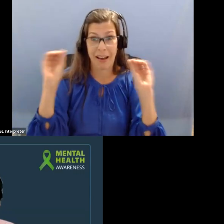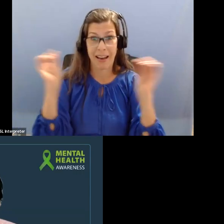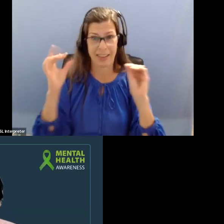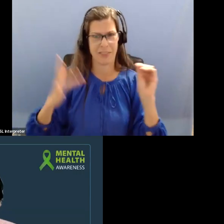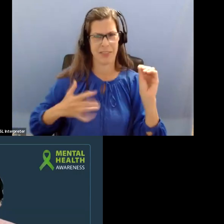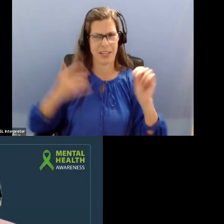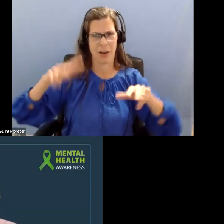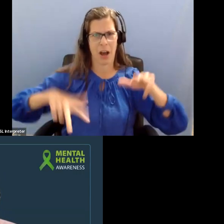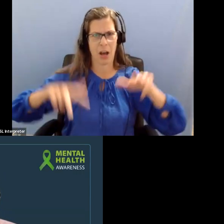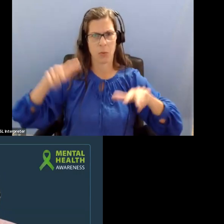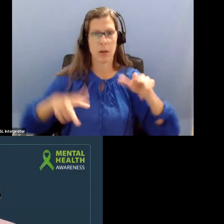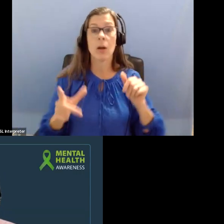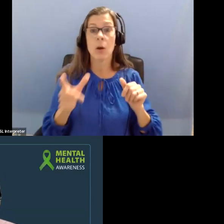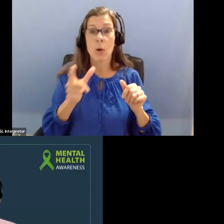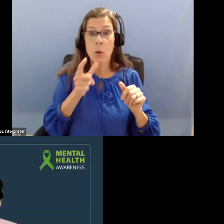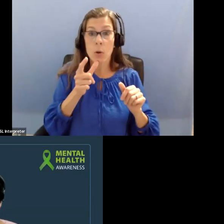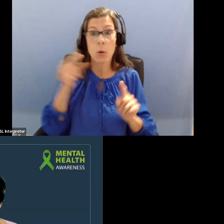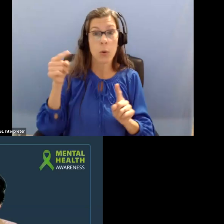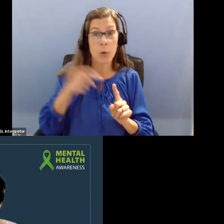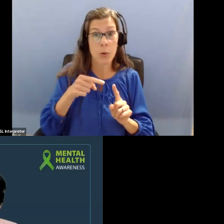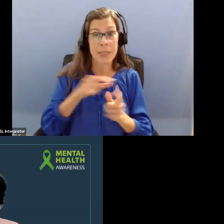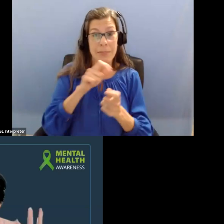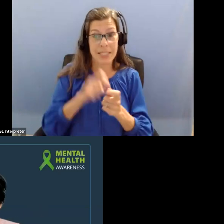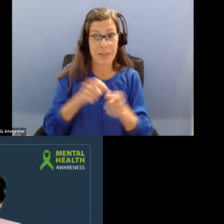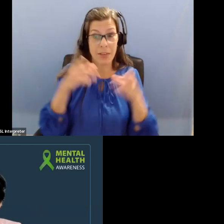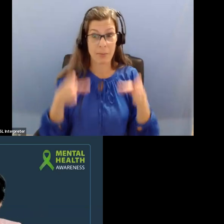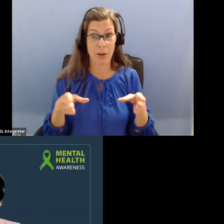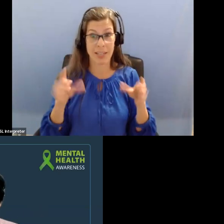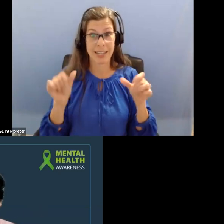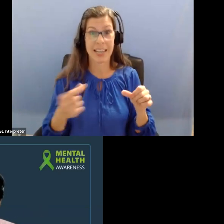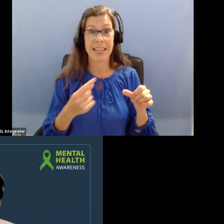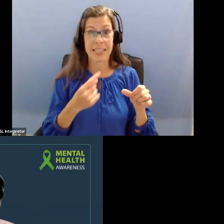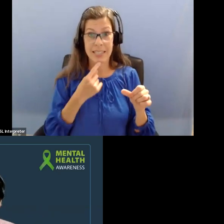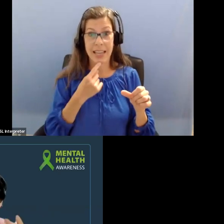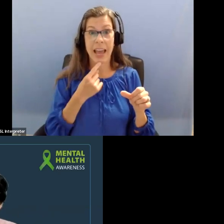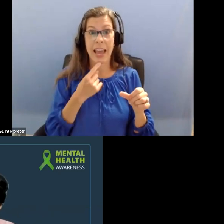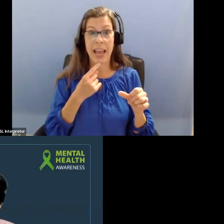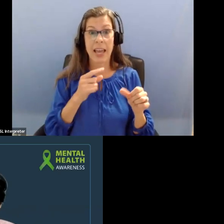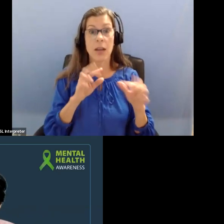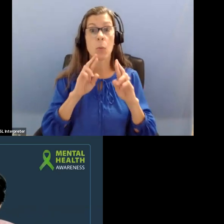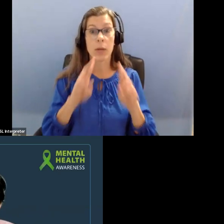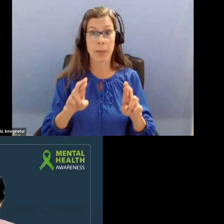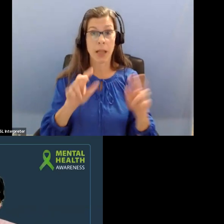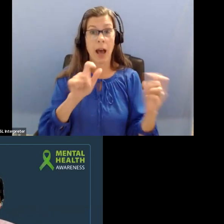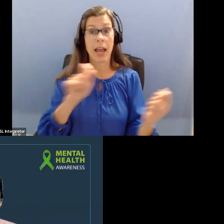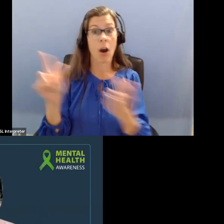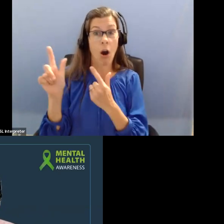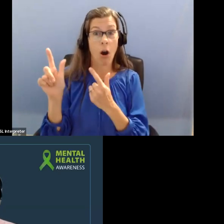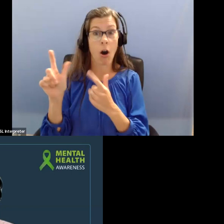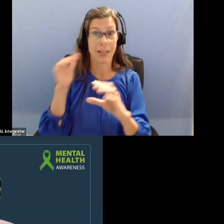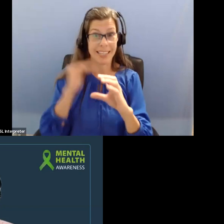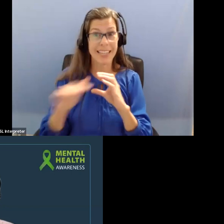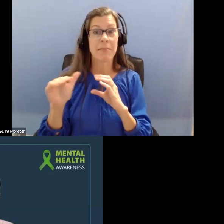persons who would say, at least we, to a reply all saying, we got your message. We will